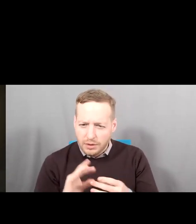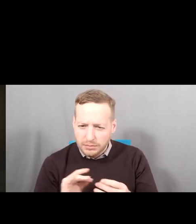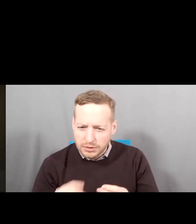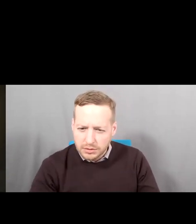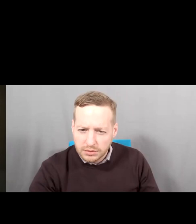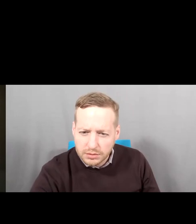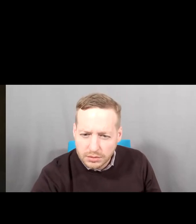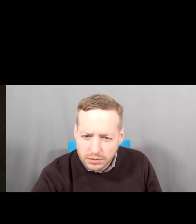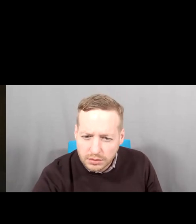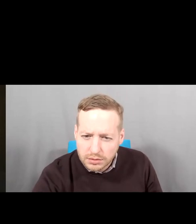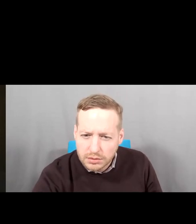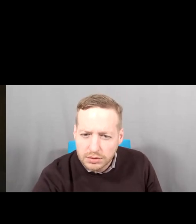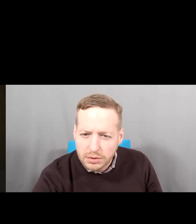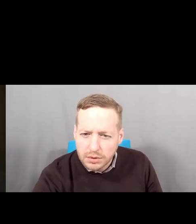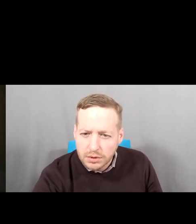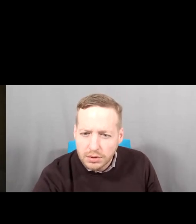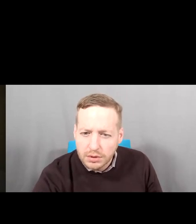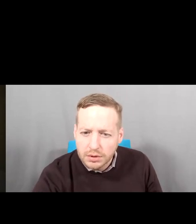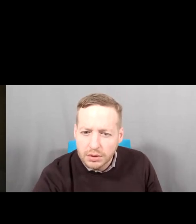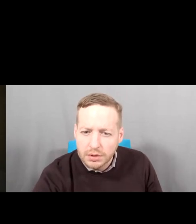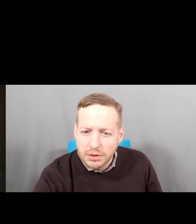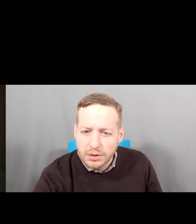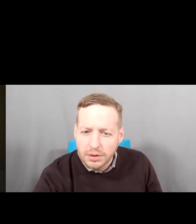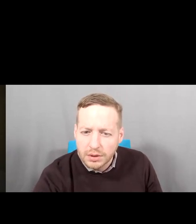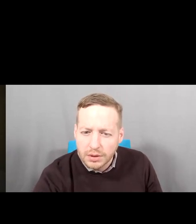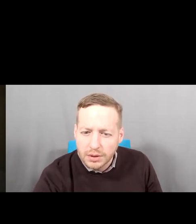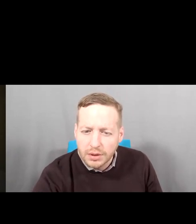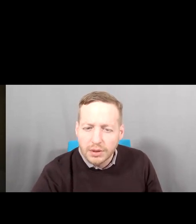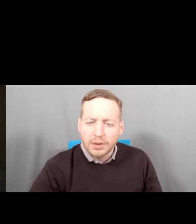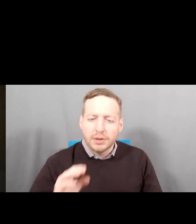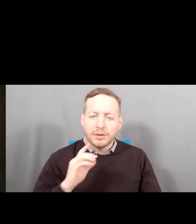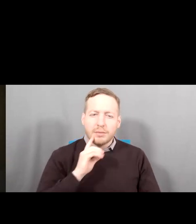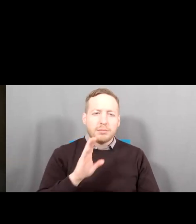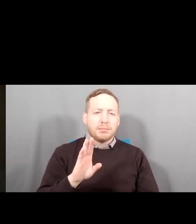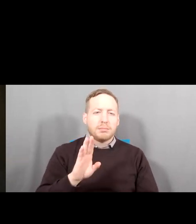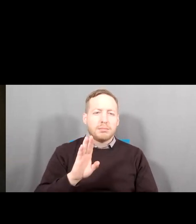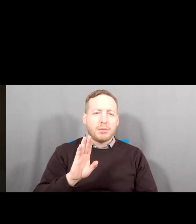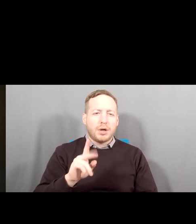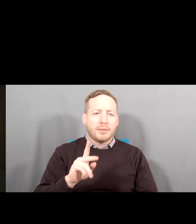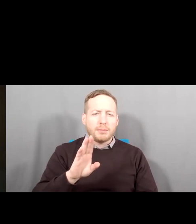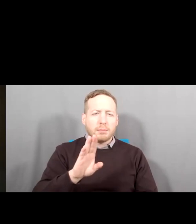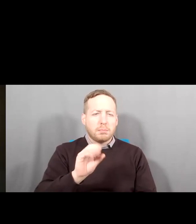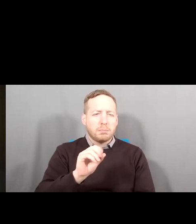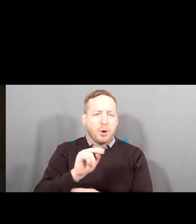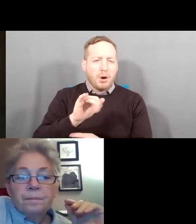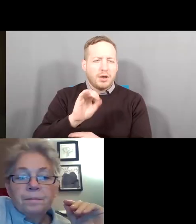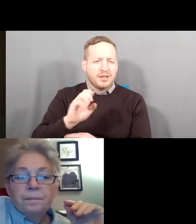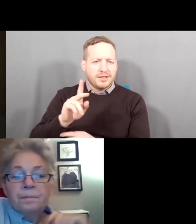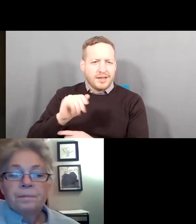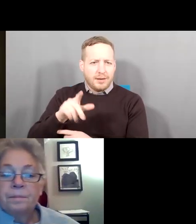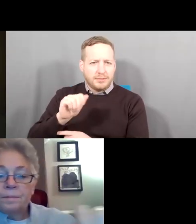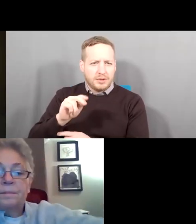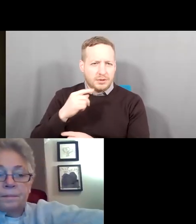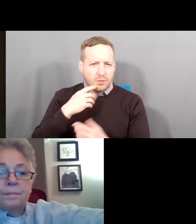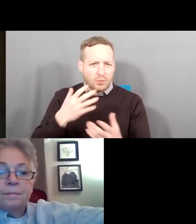I think that's it. So let me see if there's a chat comment right now. Let me just look.